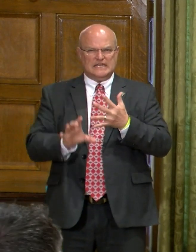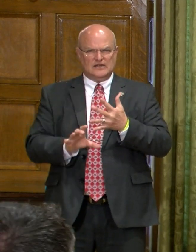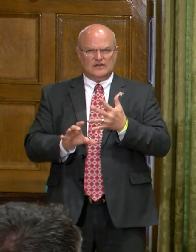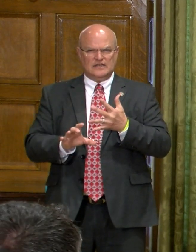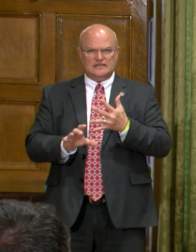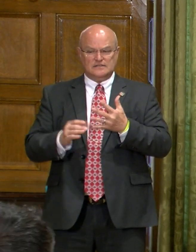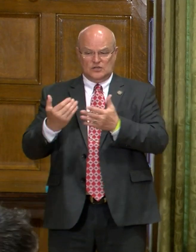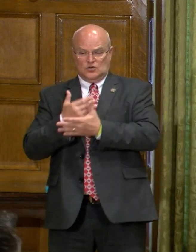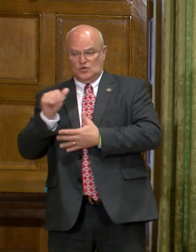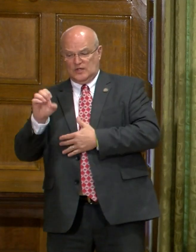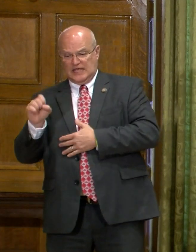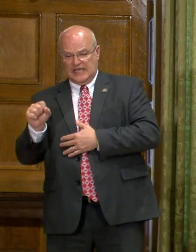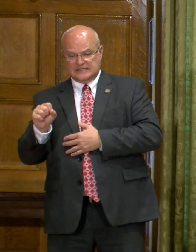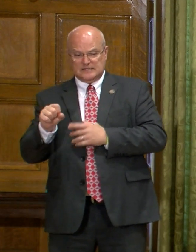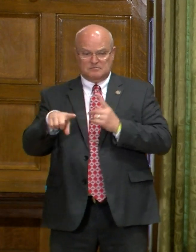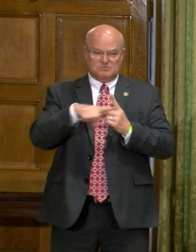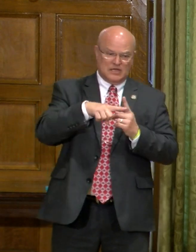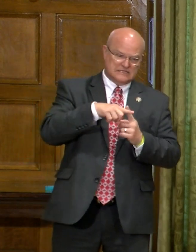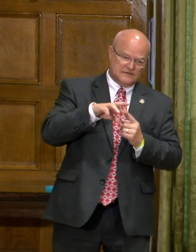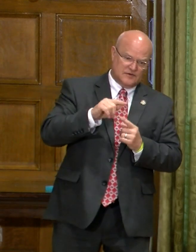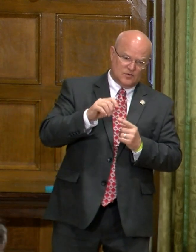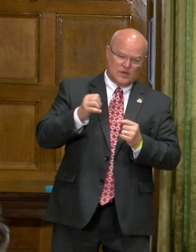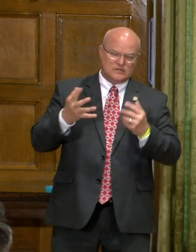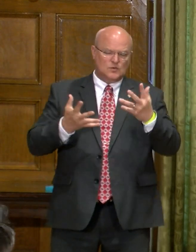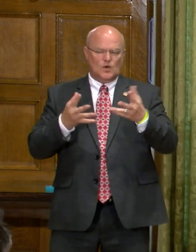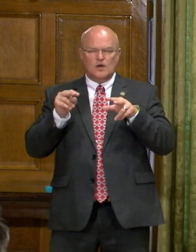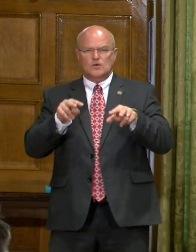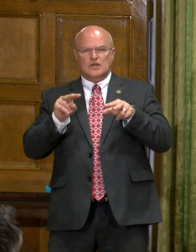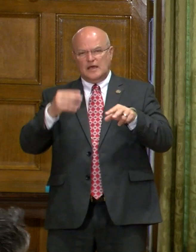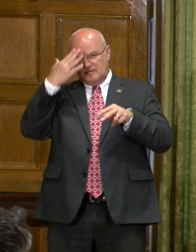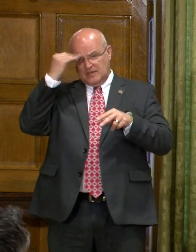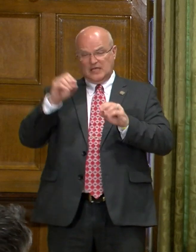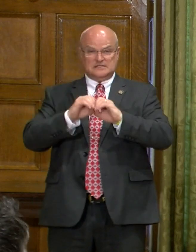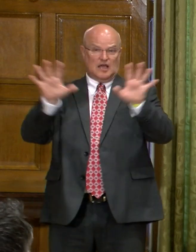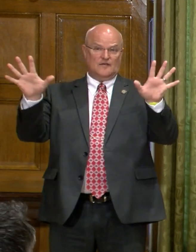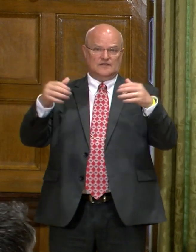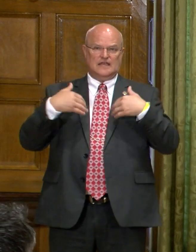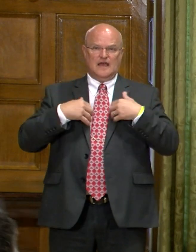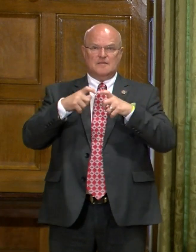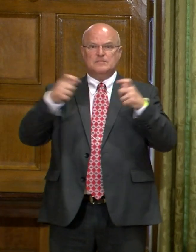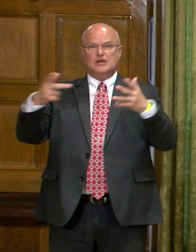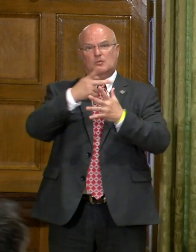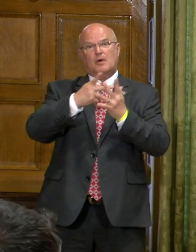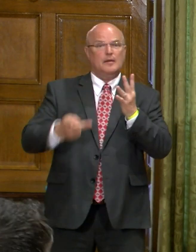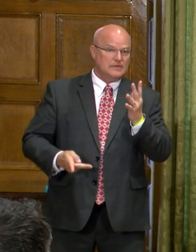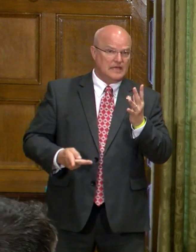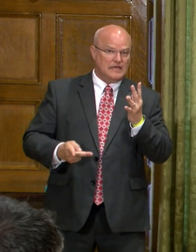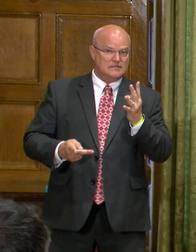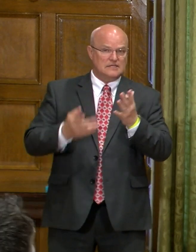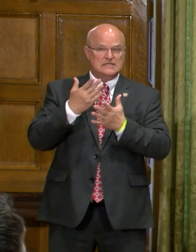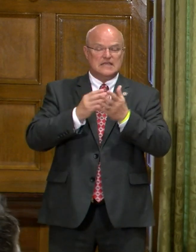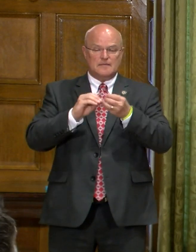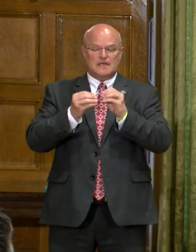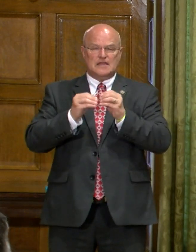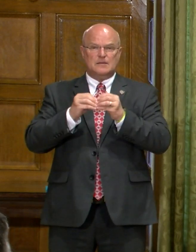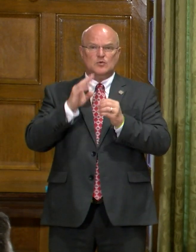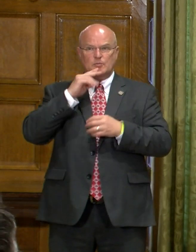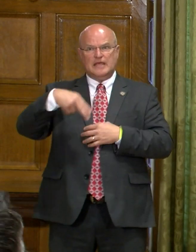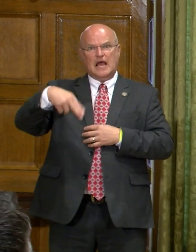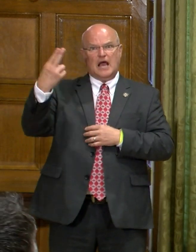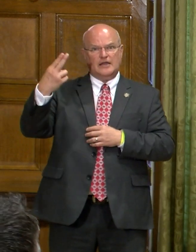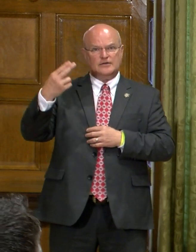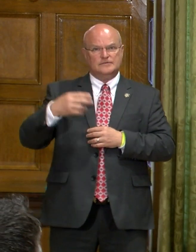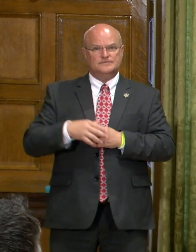criteria? Is it new cases? Is it positivity rates? Kind of what are we looking at? Because obviously, if you have a bigger population, some of those numbers are just going to be